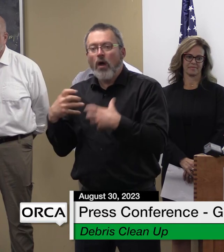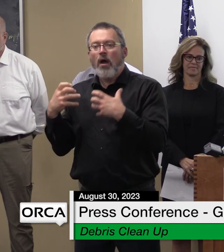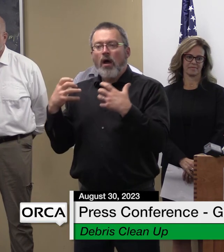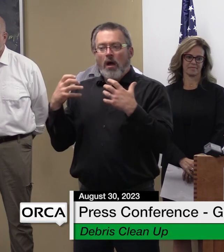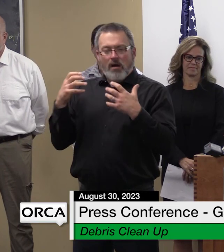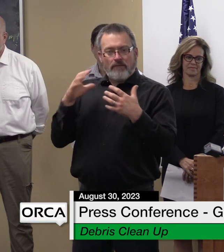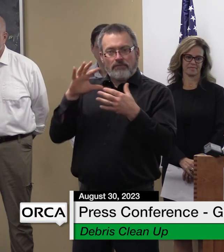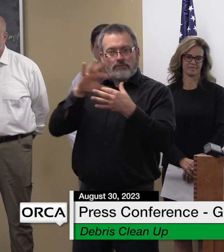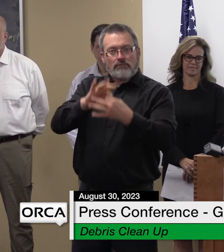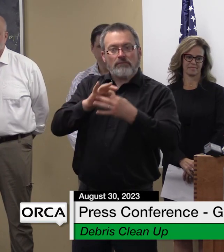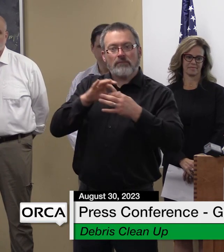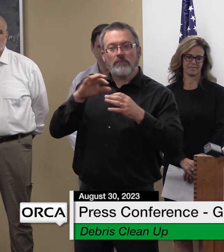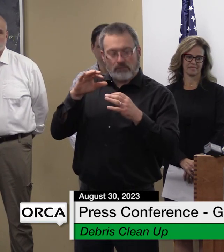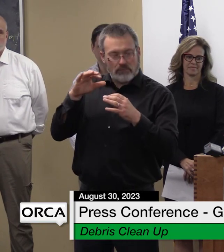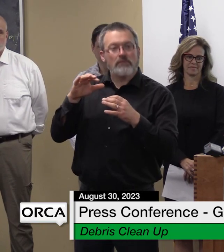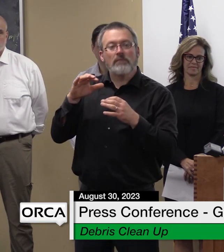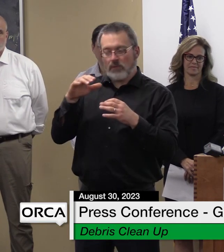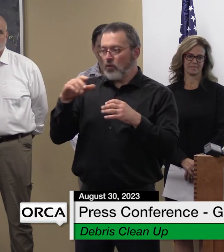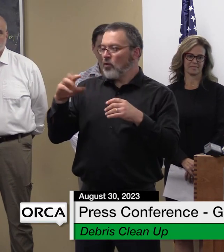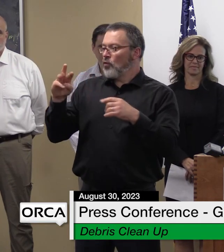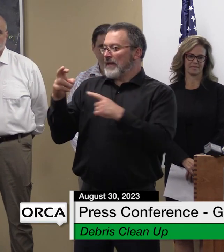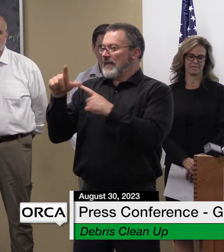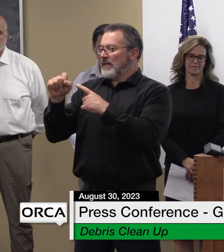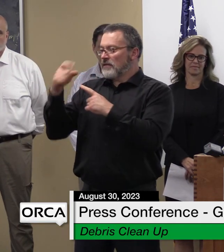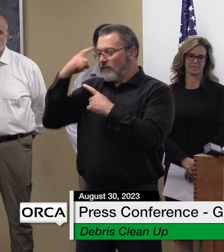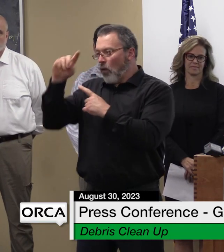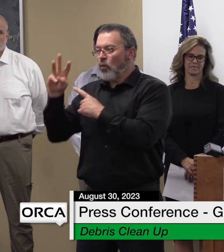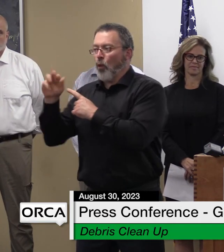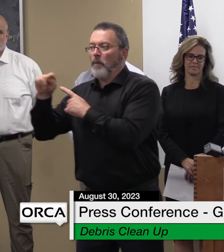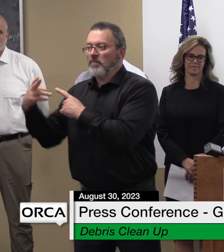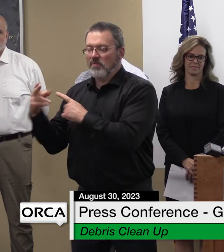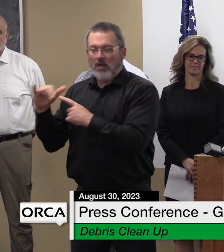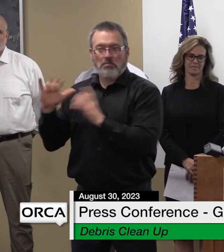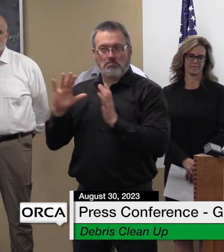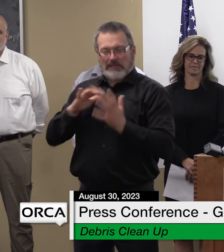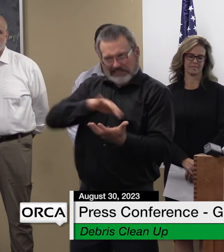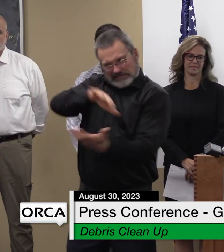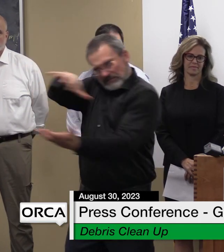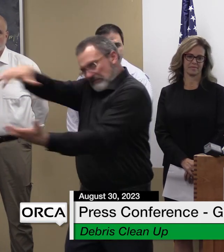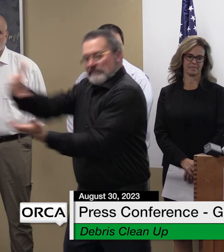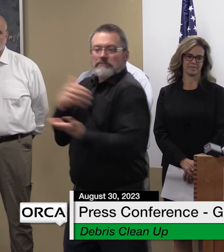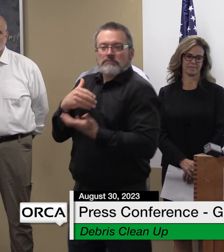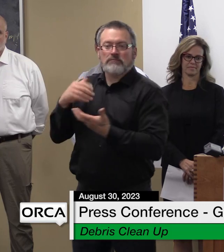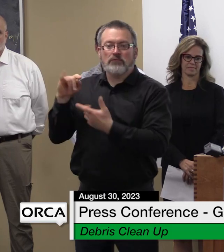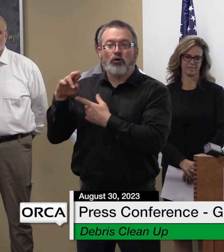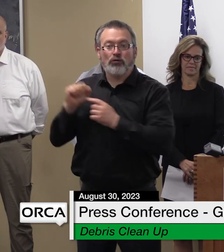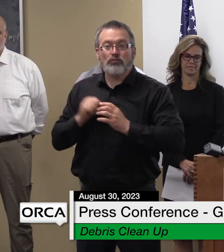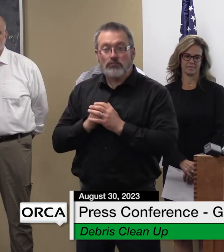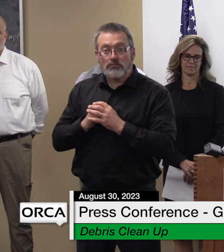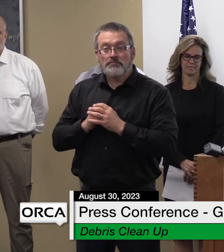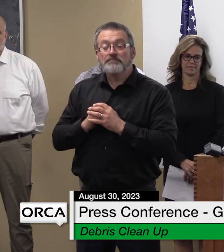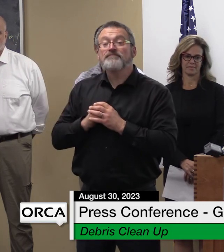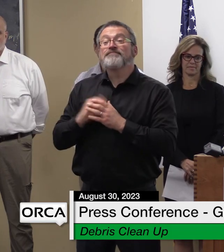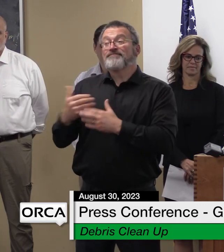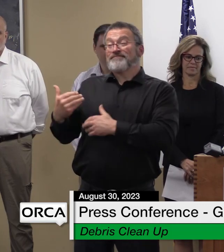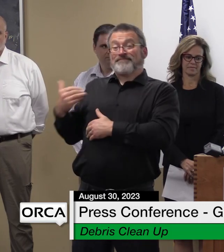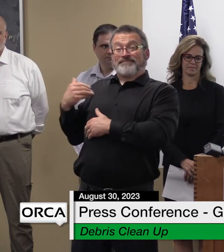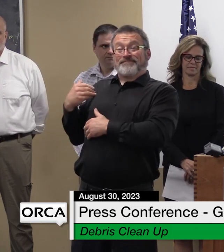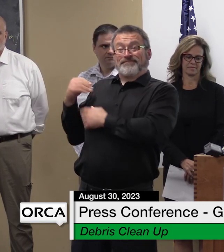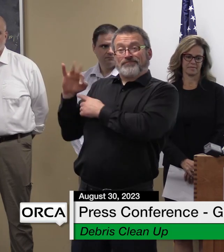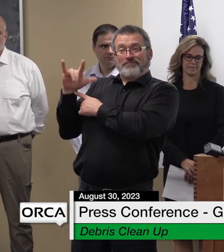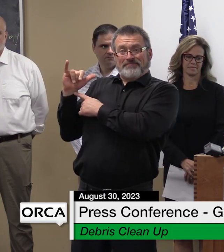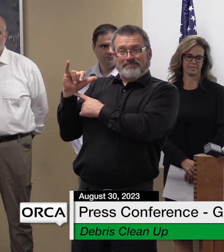I know for many, especially in areas that weren't impacted, the July floods are a thing of the past. But we have to